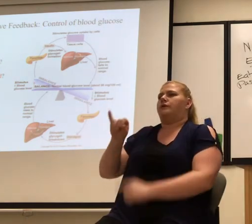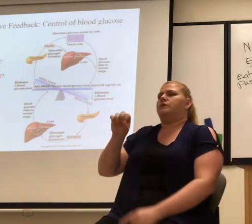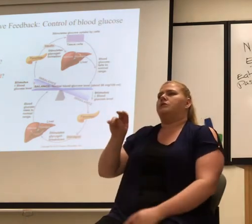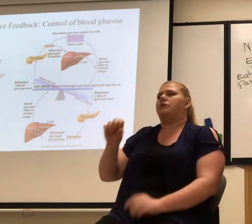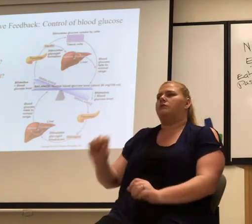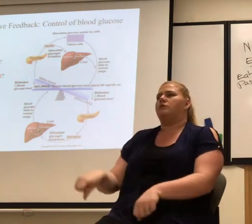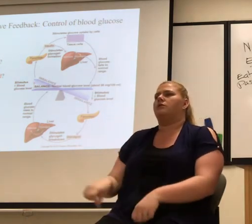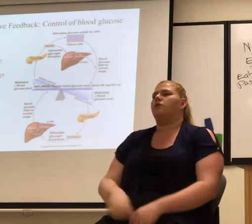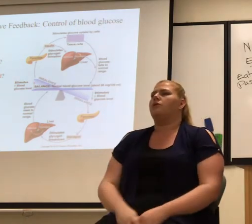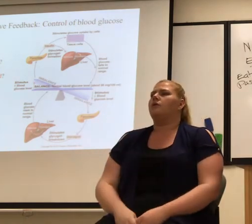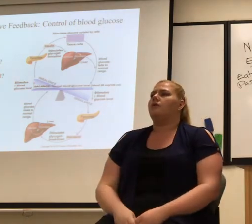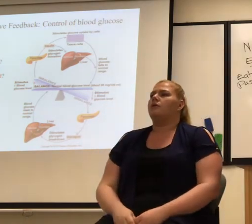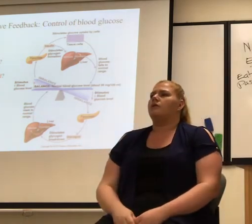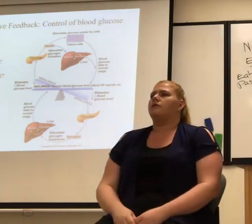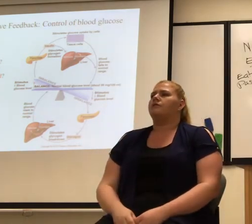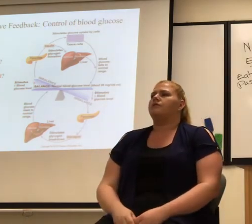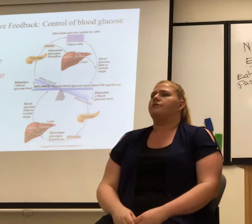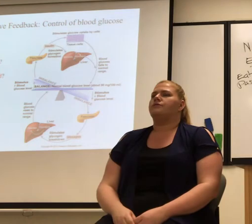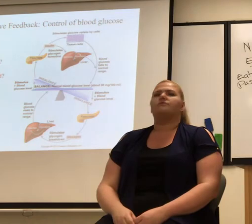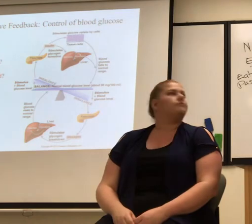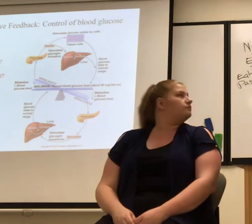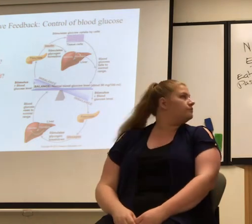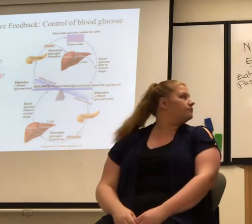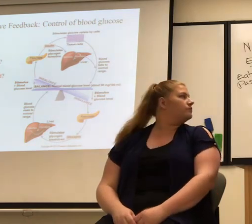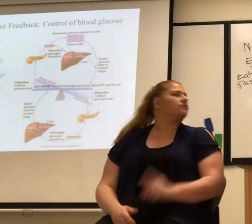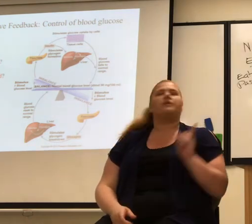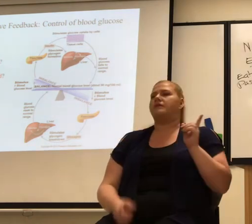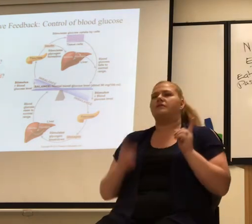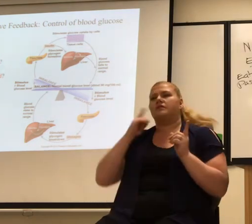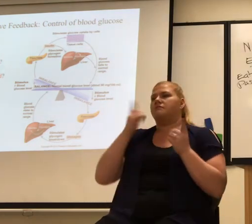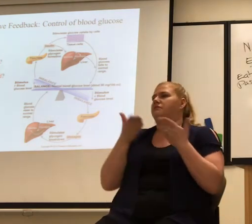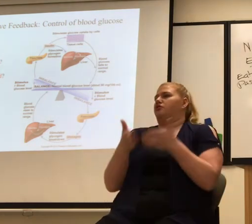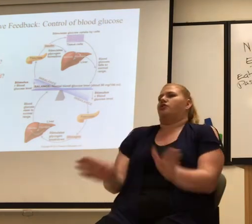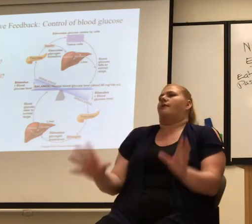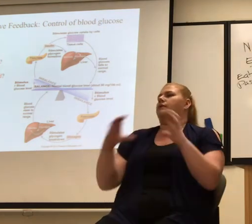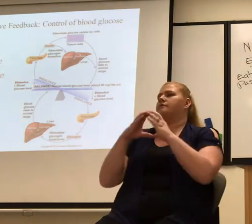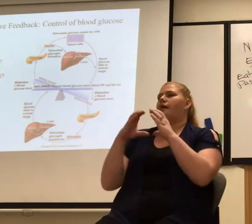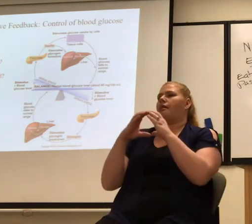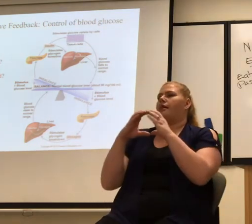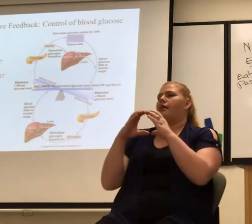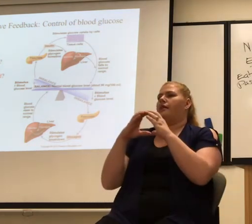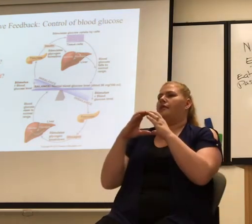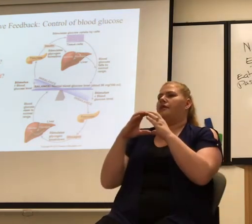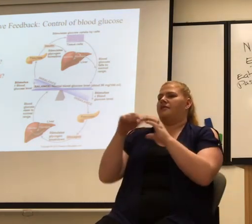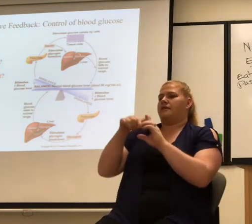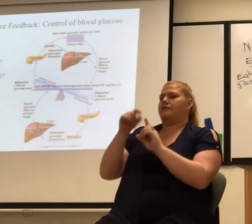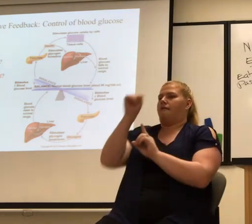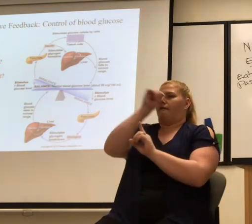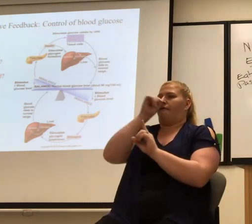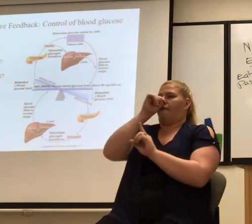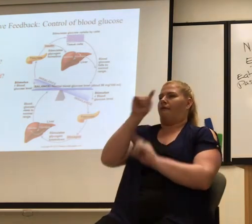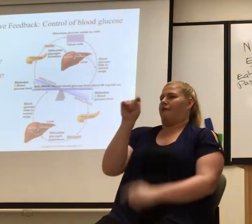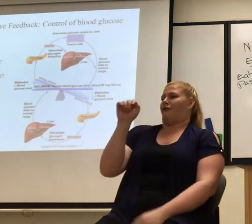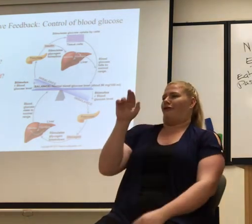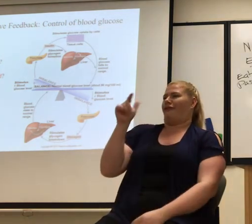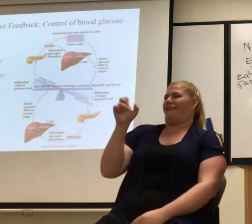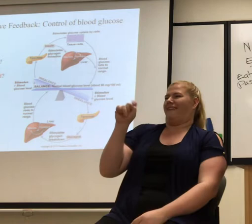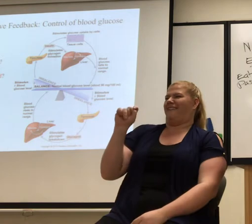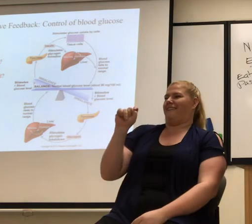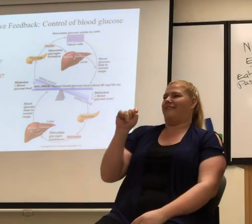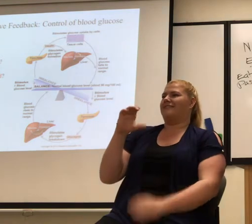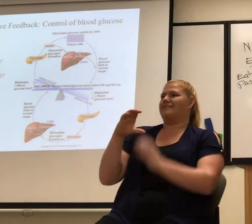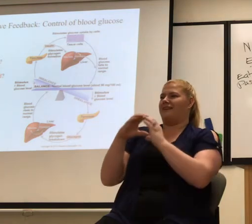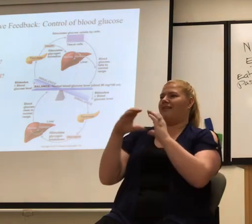put a generic cell from one of these things here, or cell. Well, let's call it a target cell.